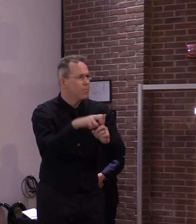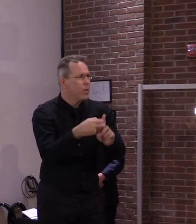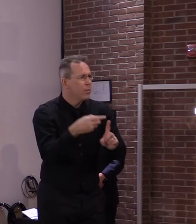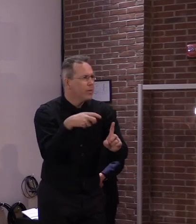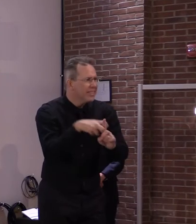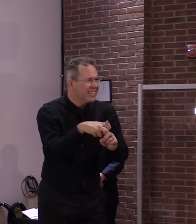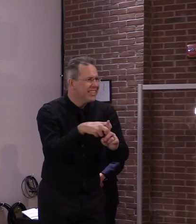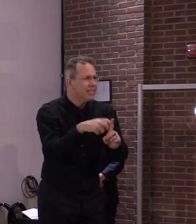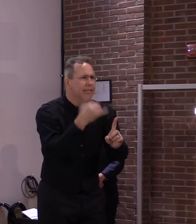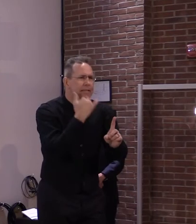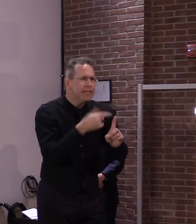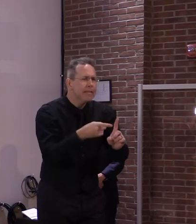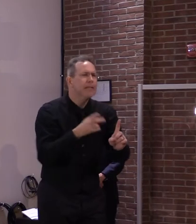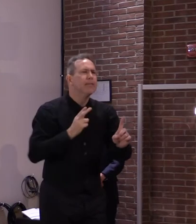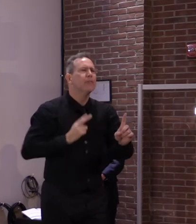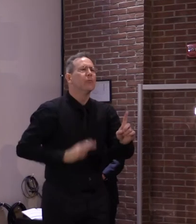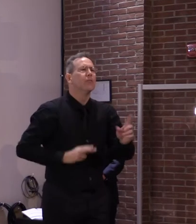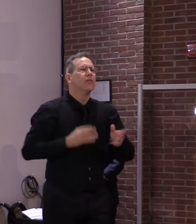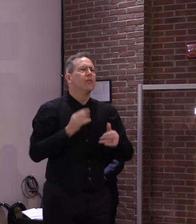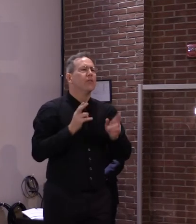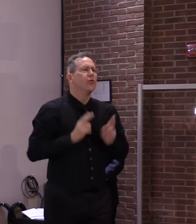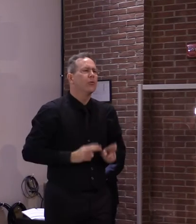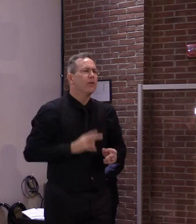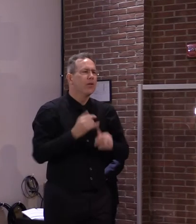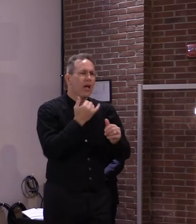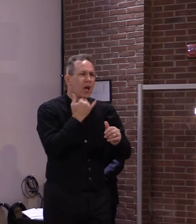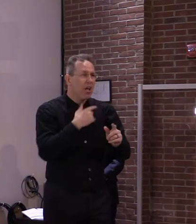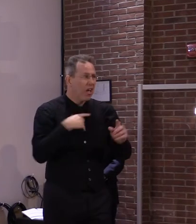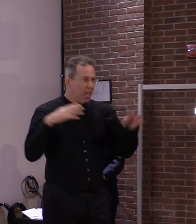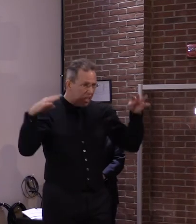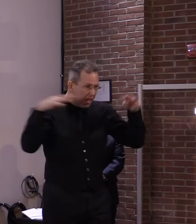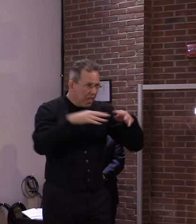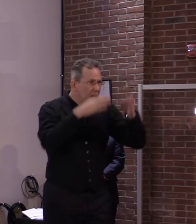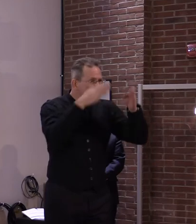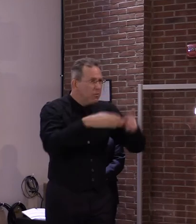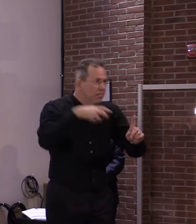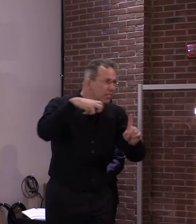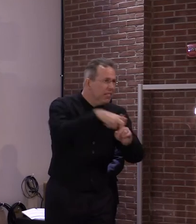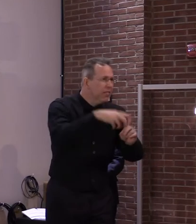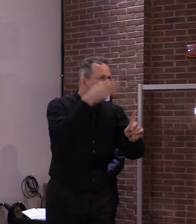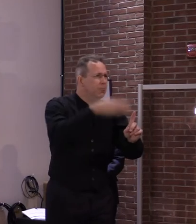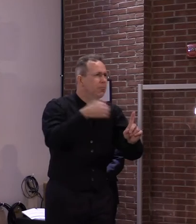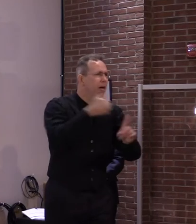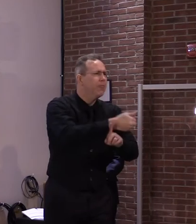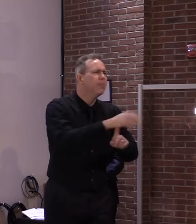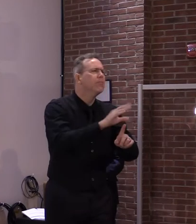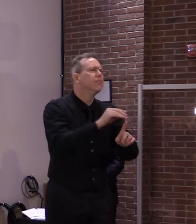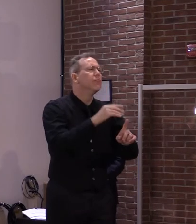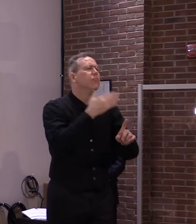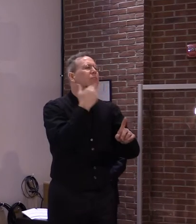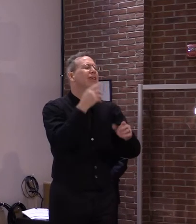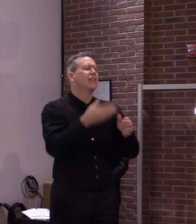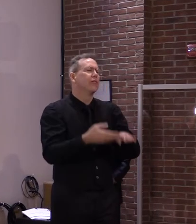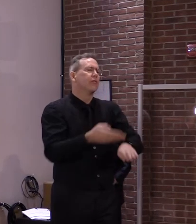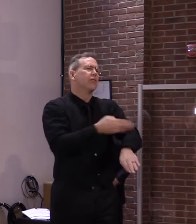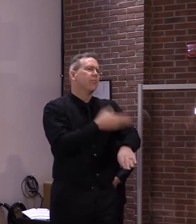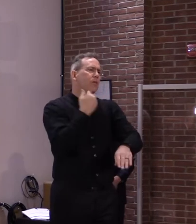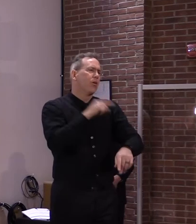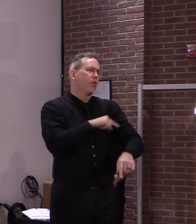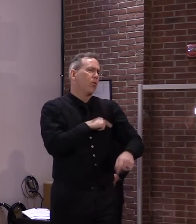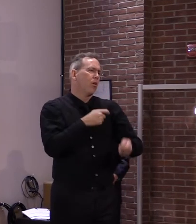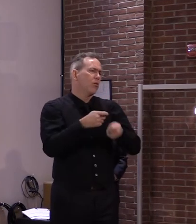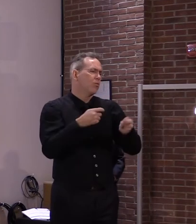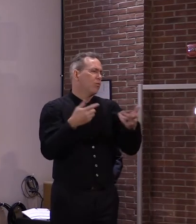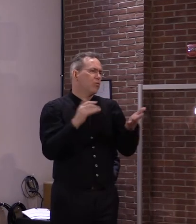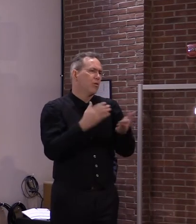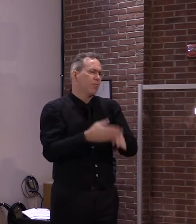pinpointing the blame on any one person it's just that we need these quality control pieces in in place so that's what we hope the